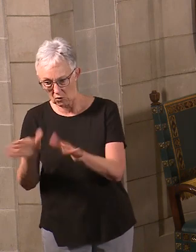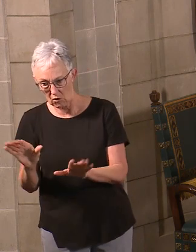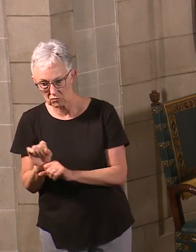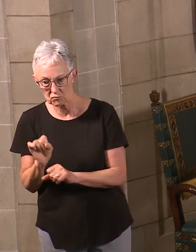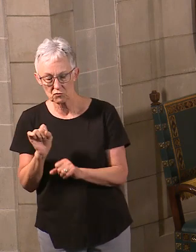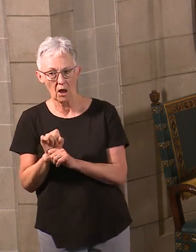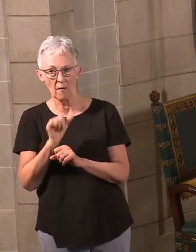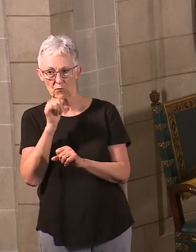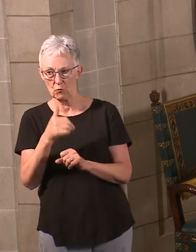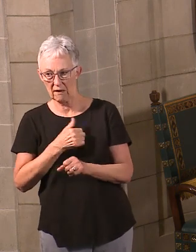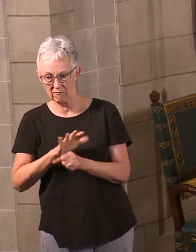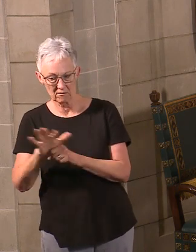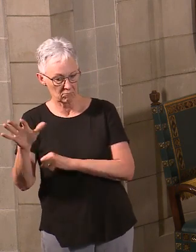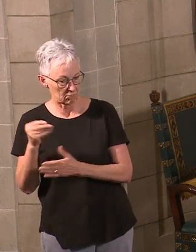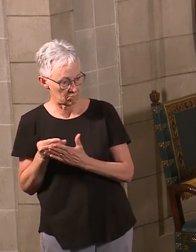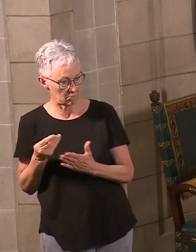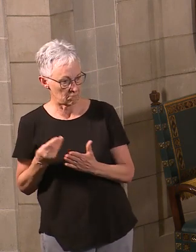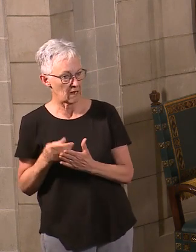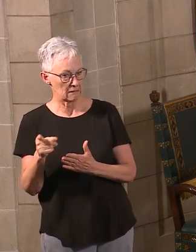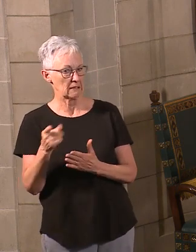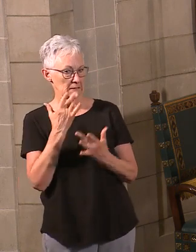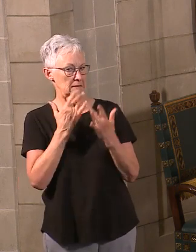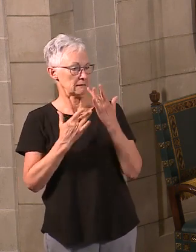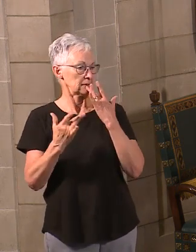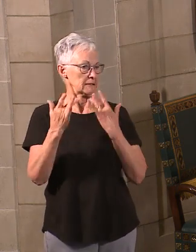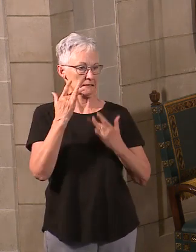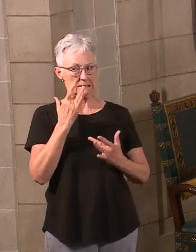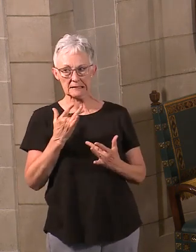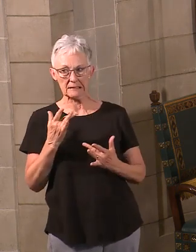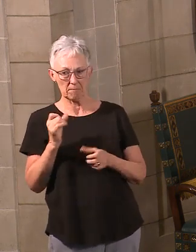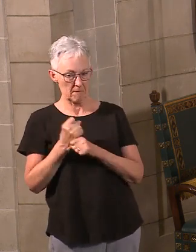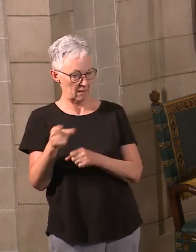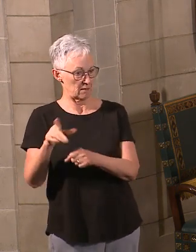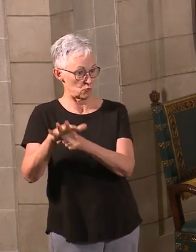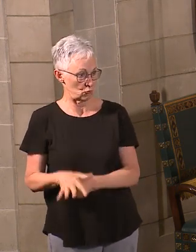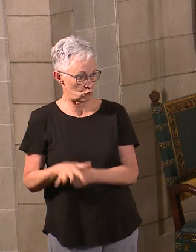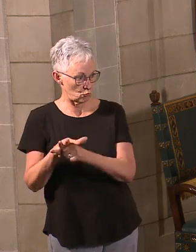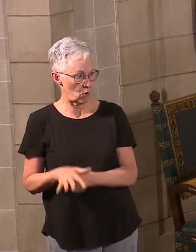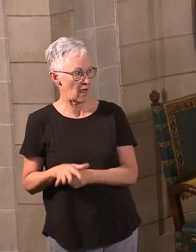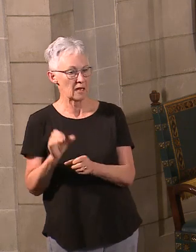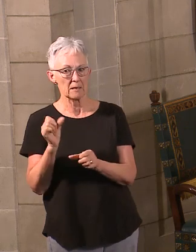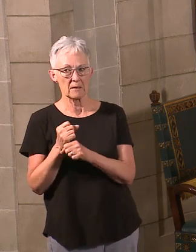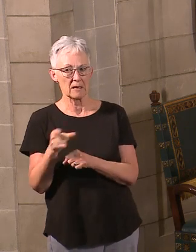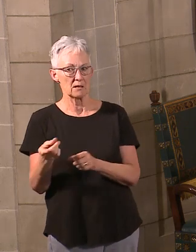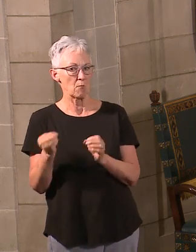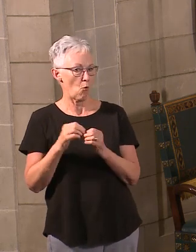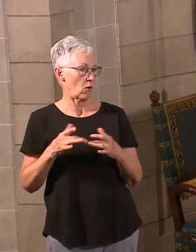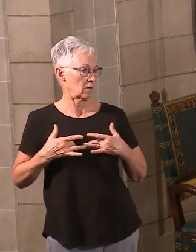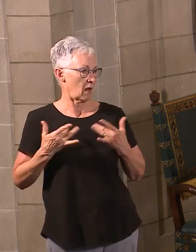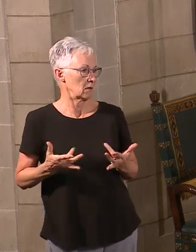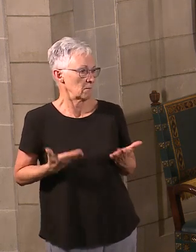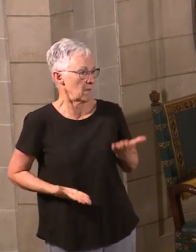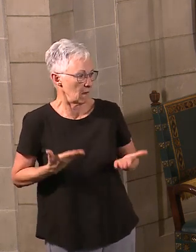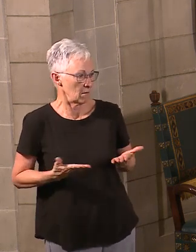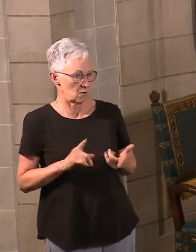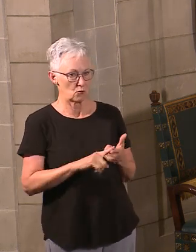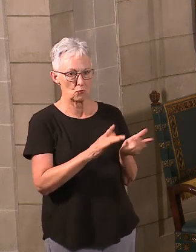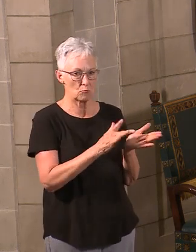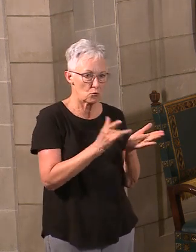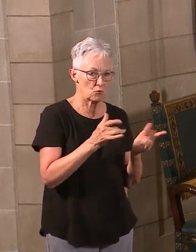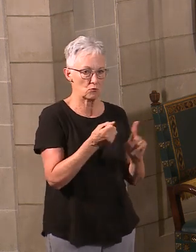neglect. As the financial impact is seen throughout our state, we're working closely with our federal leaders and partners to address this for Nebraskans